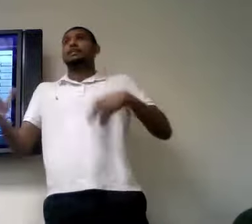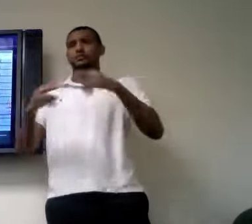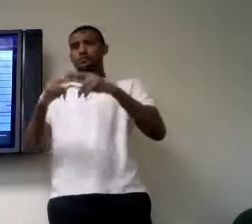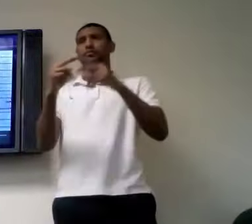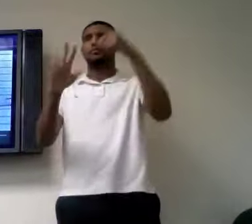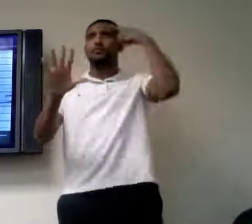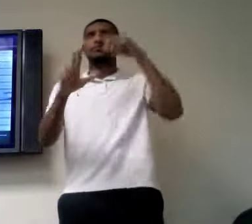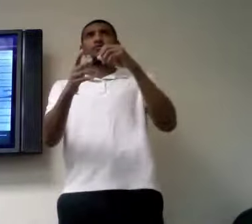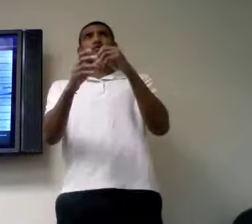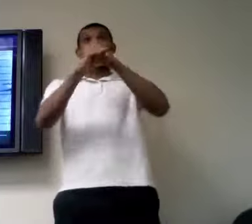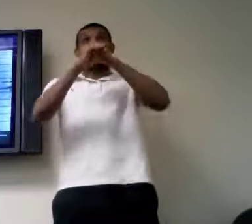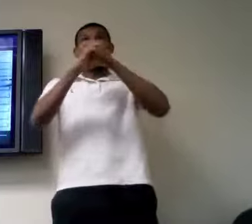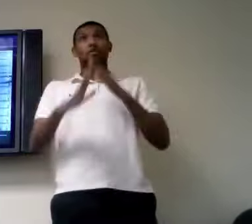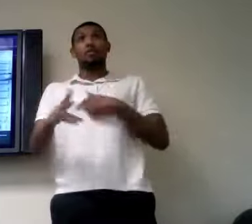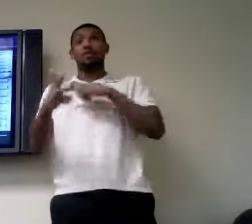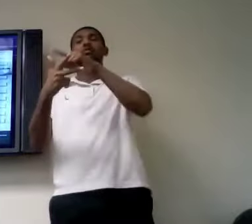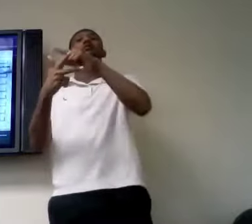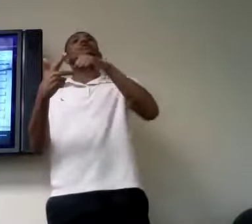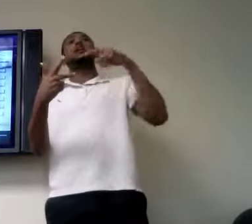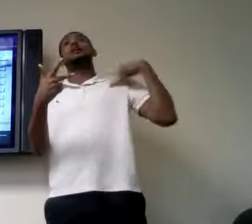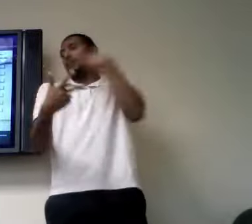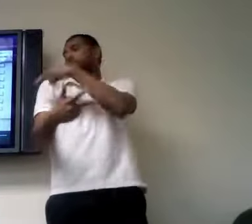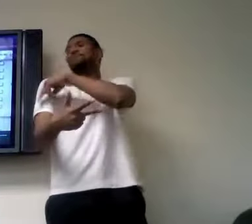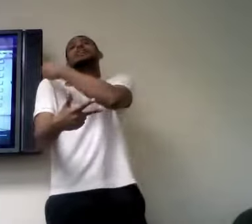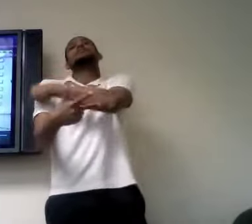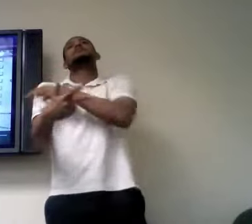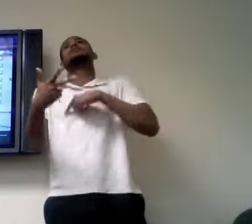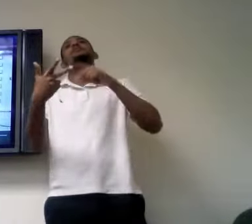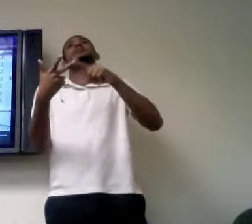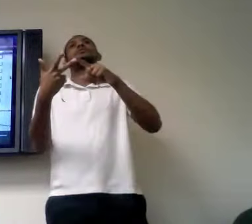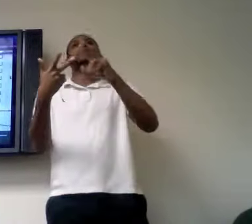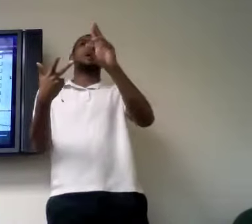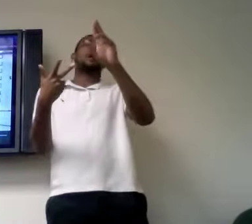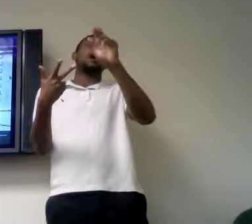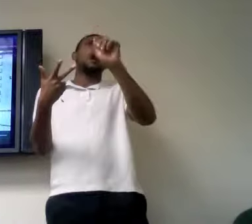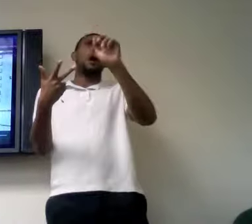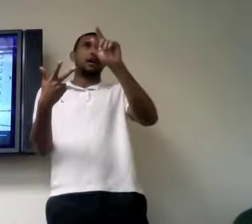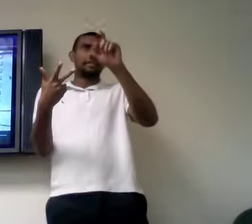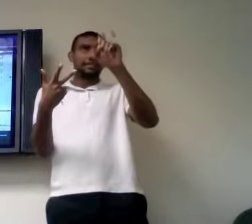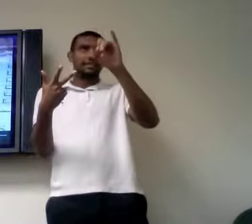hospital, auxiliary buildings, and proper sanitation ditches, known as